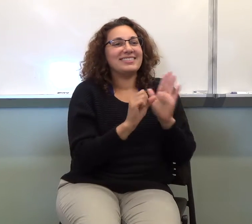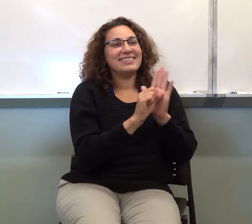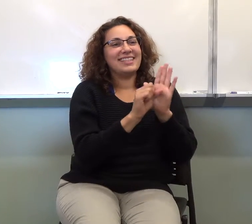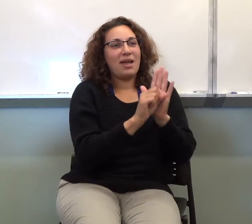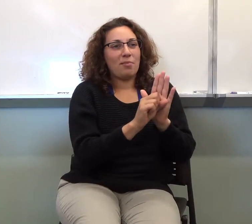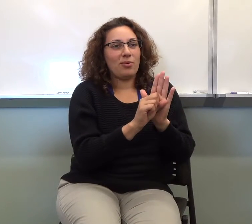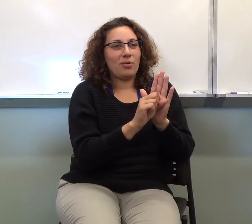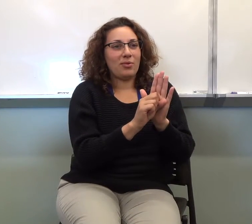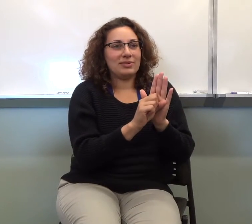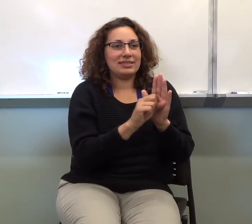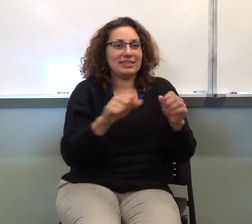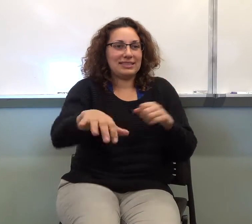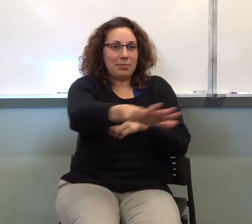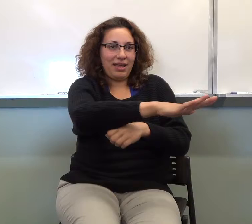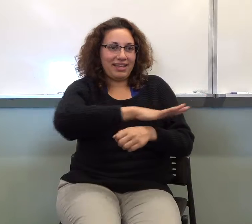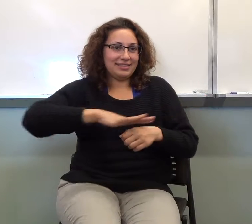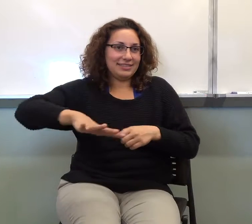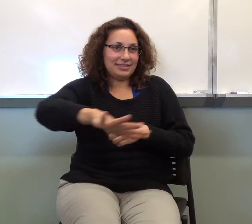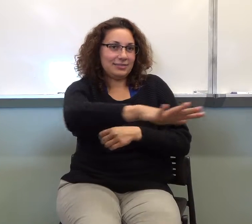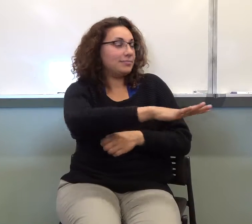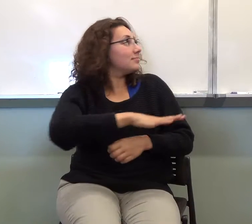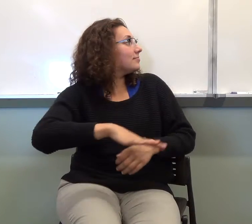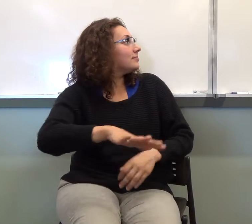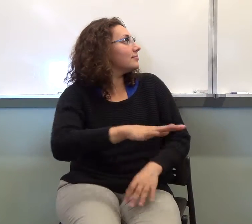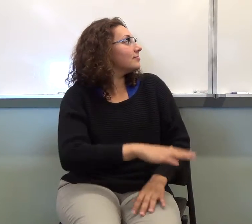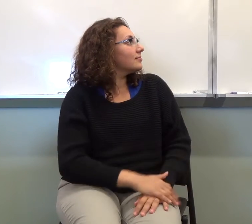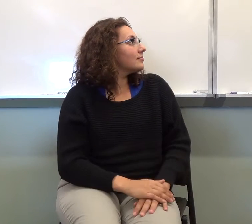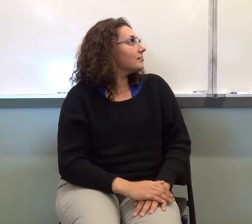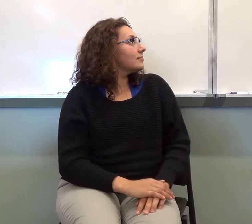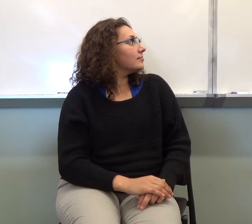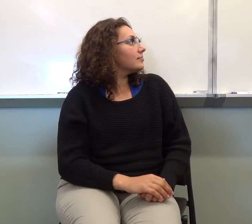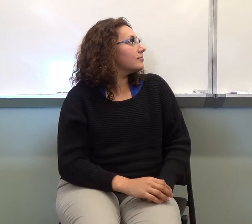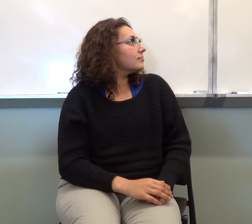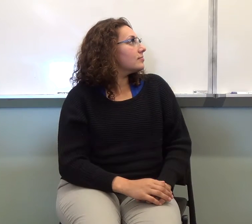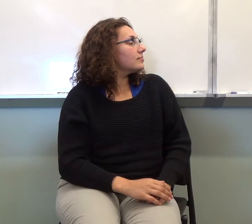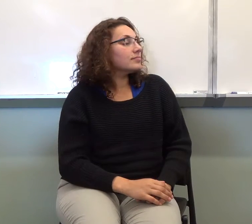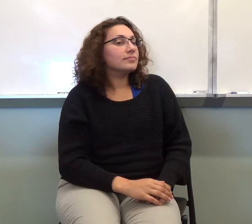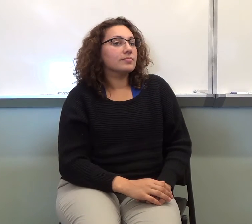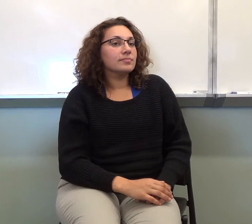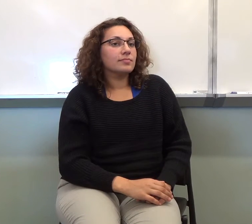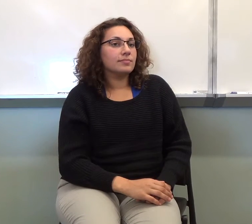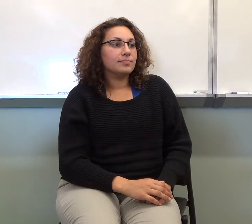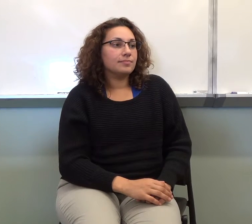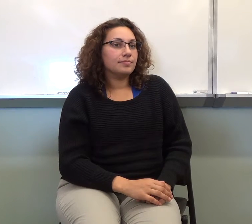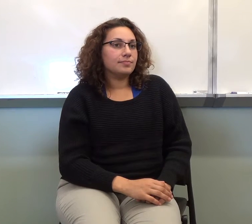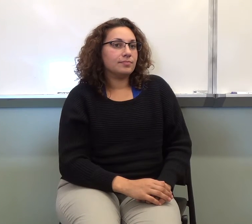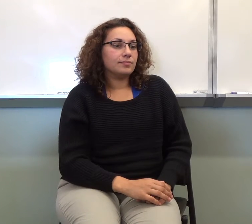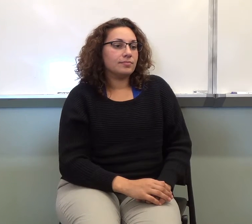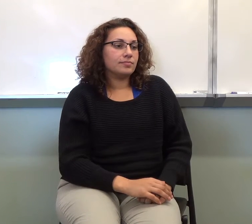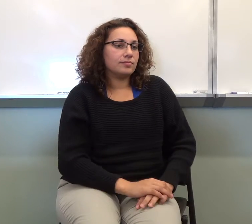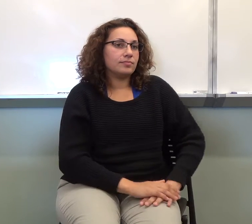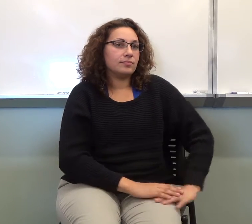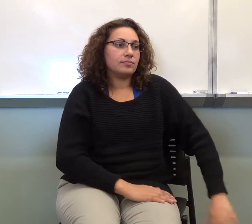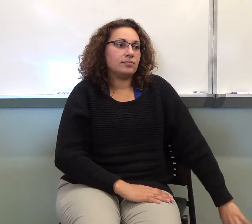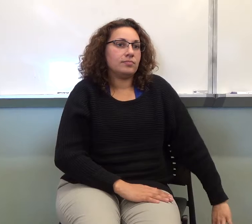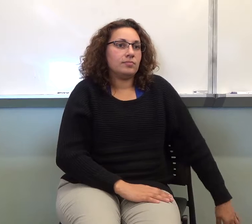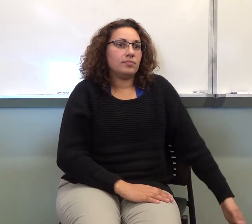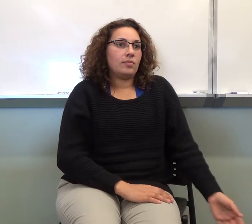This is the jargon of probability. Okay, the set of all possible